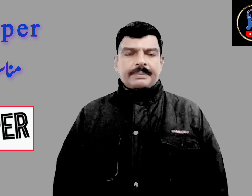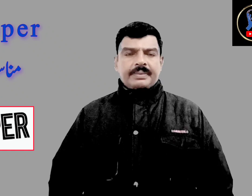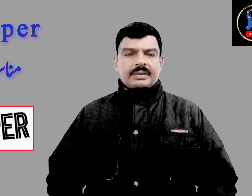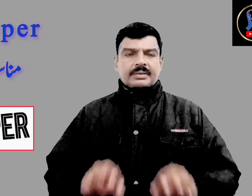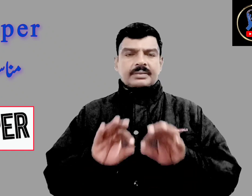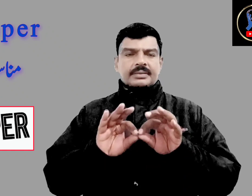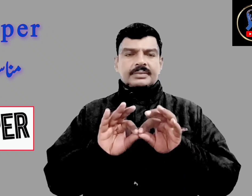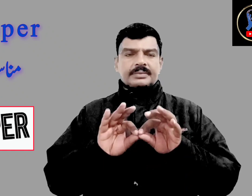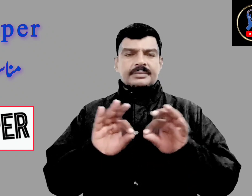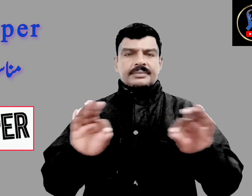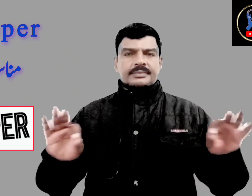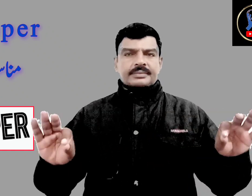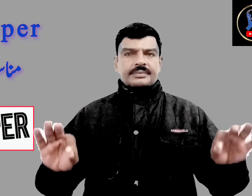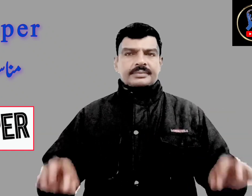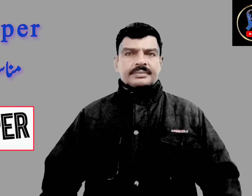proper,